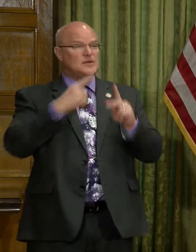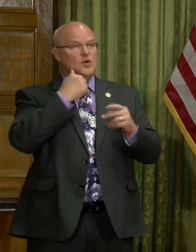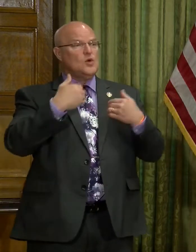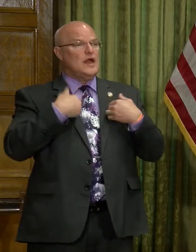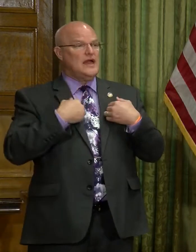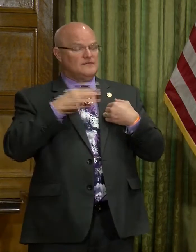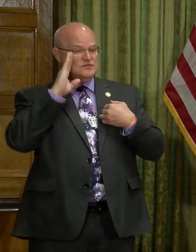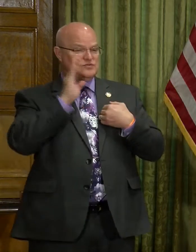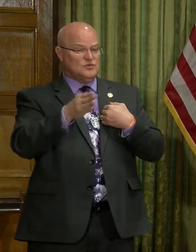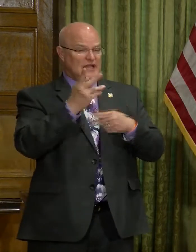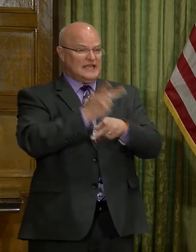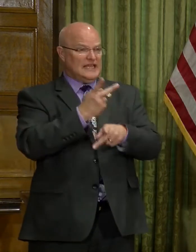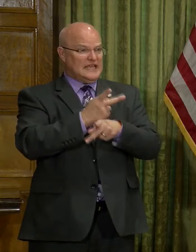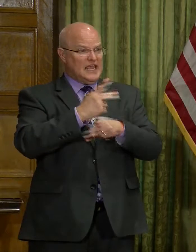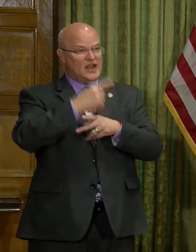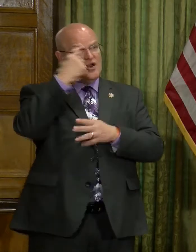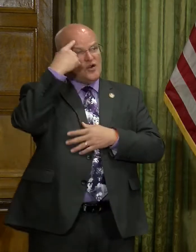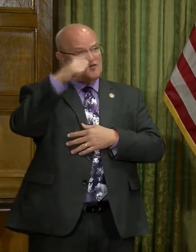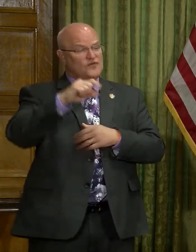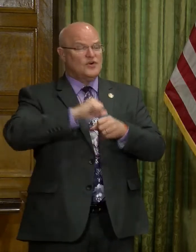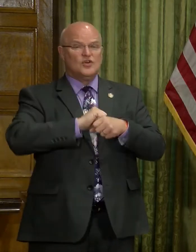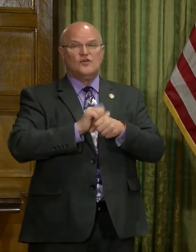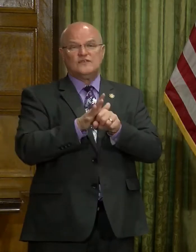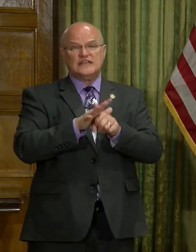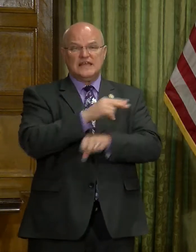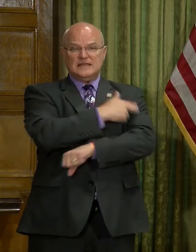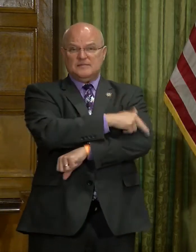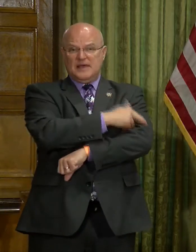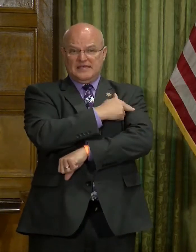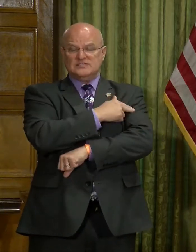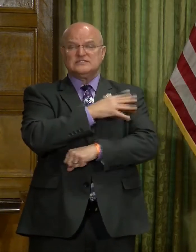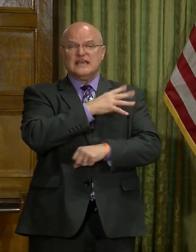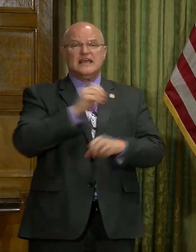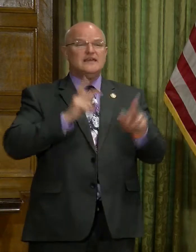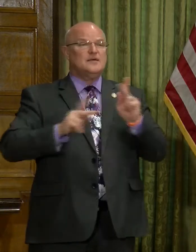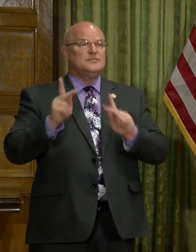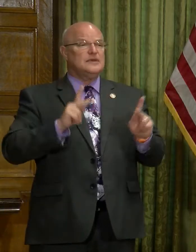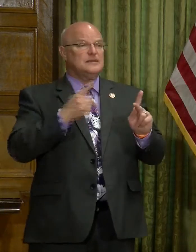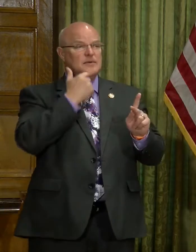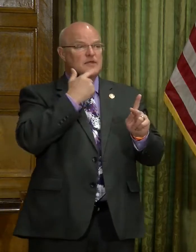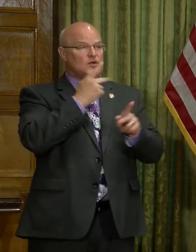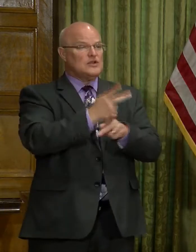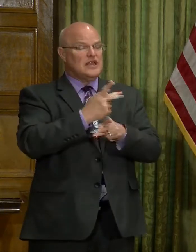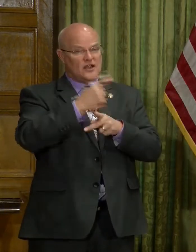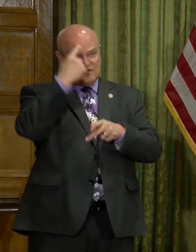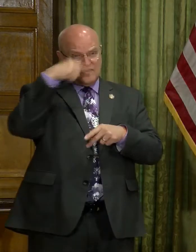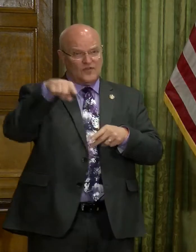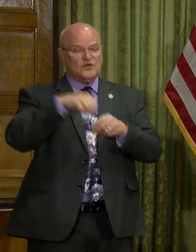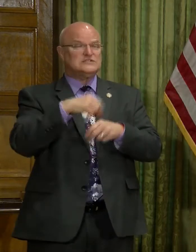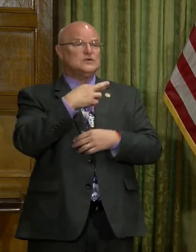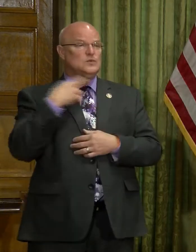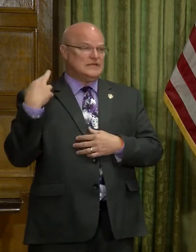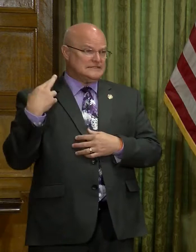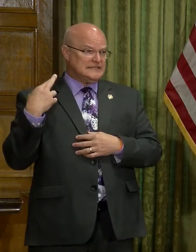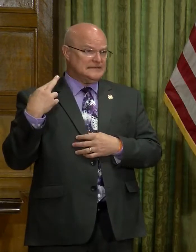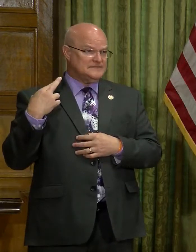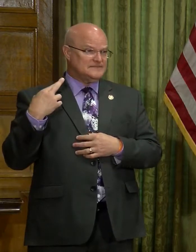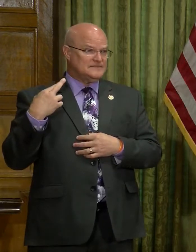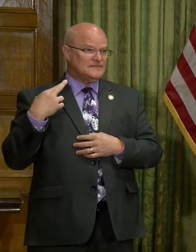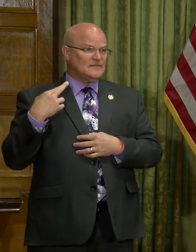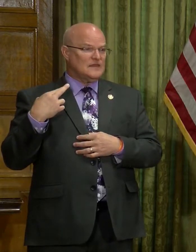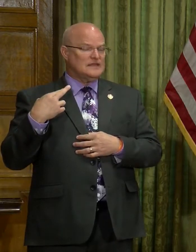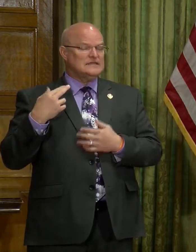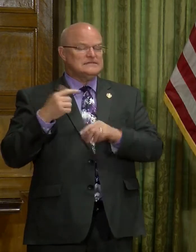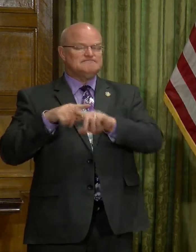provide direct care for COVID-19 patients and for those who are caring for those at risk. There